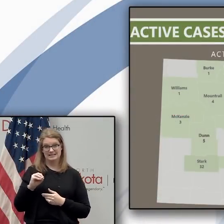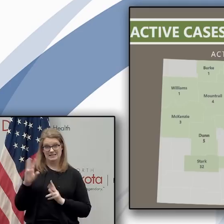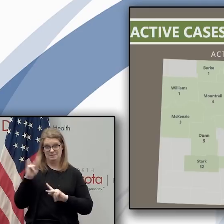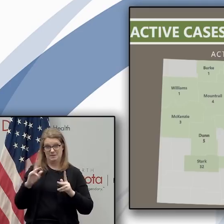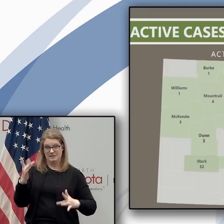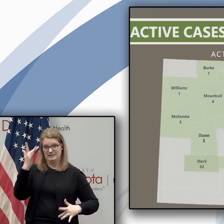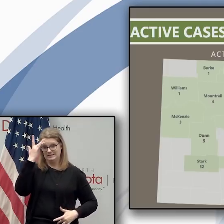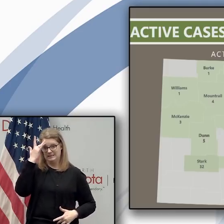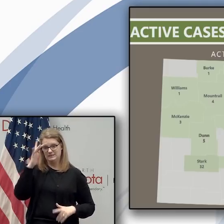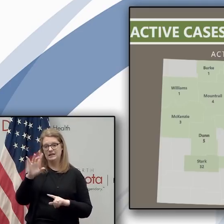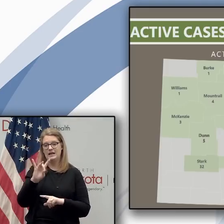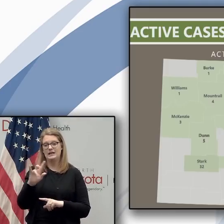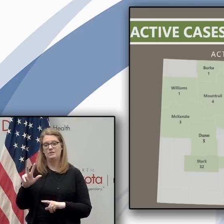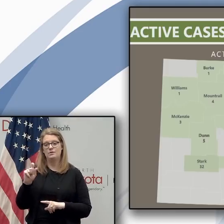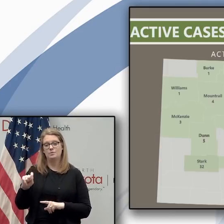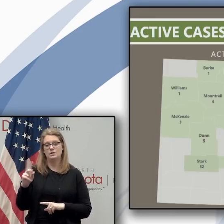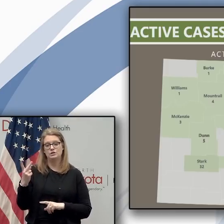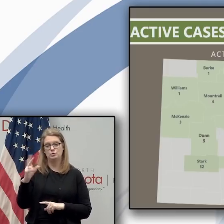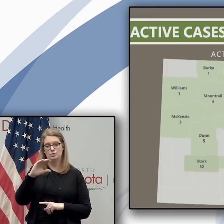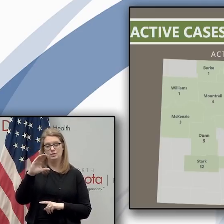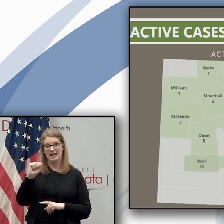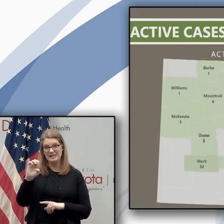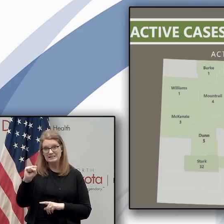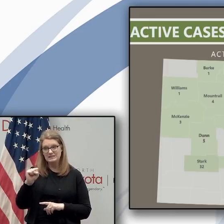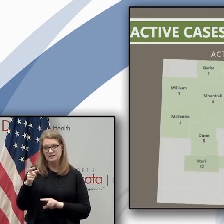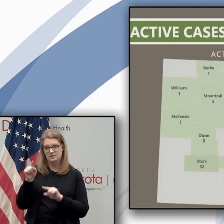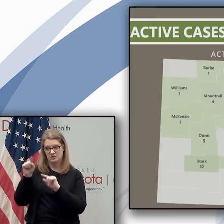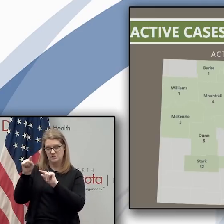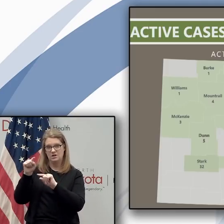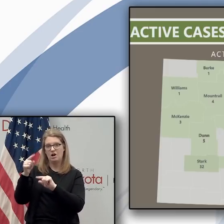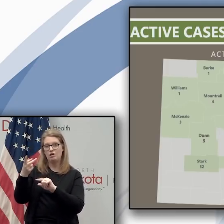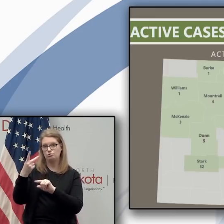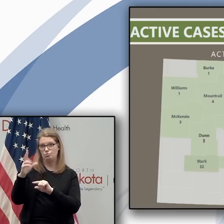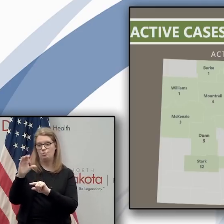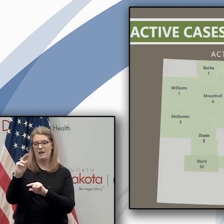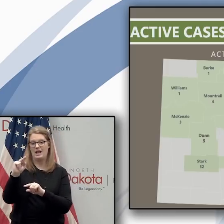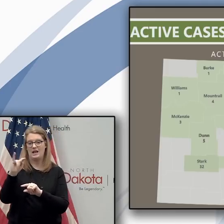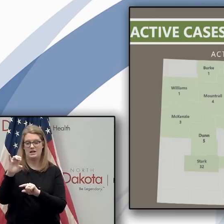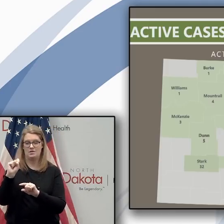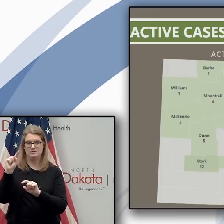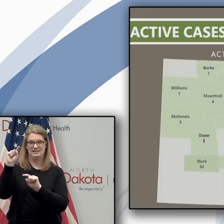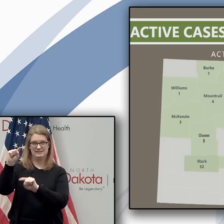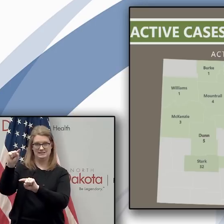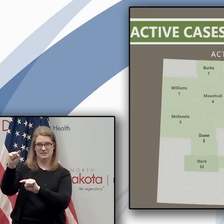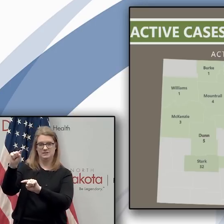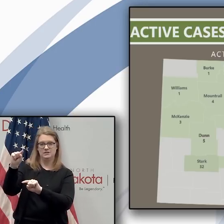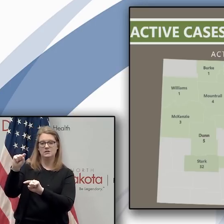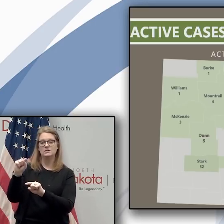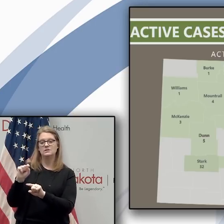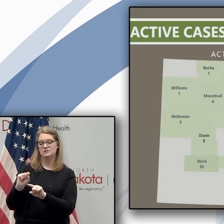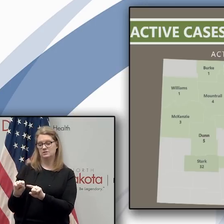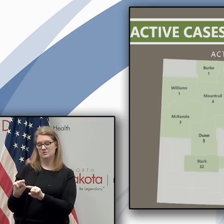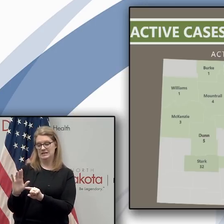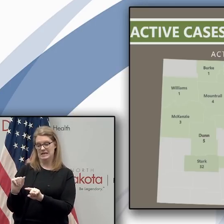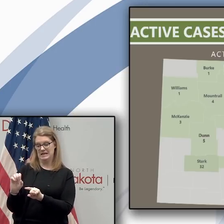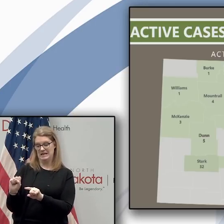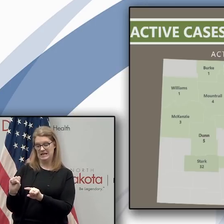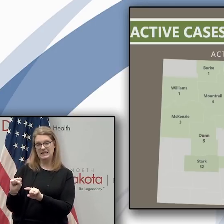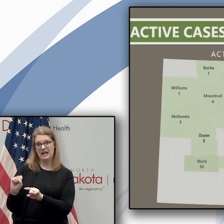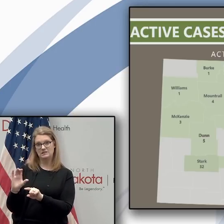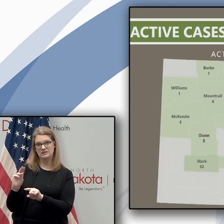cases, 83.2% of those active cases reside in 2 counties. And while Cass is our